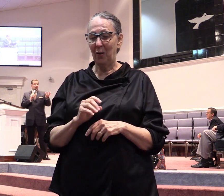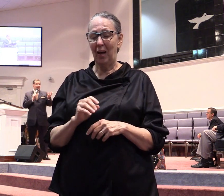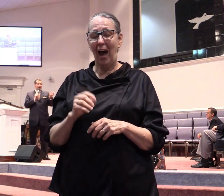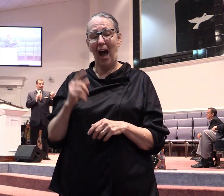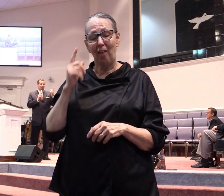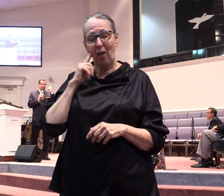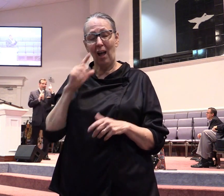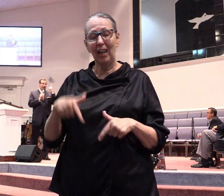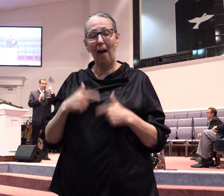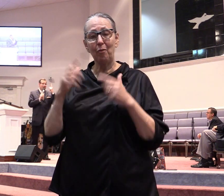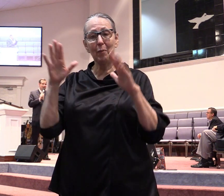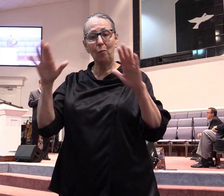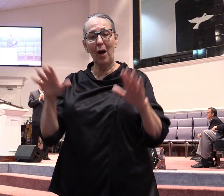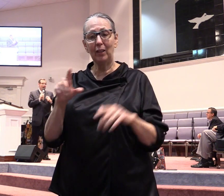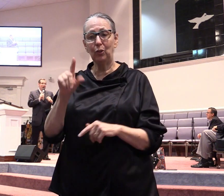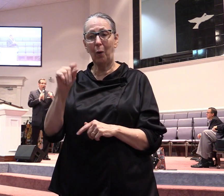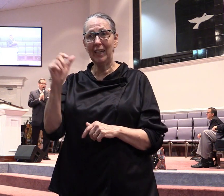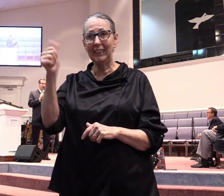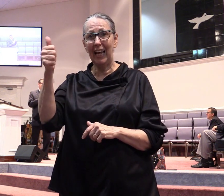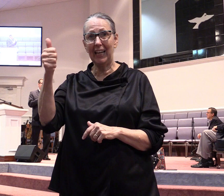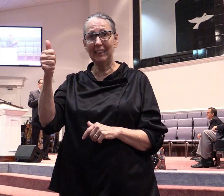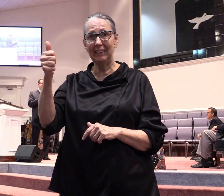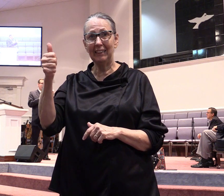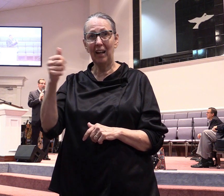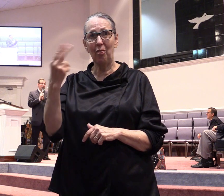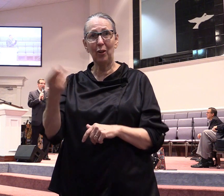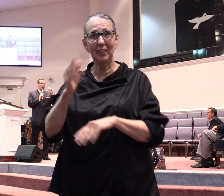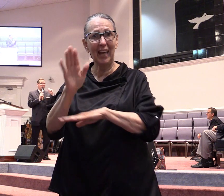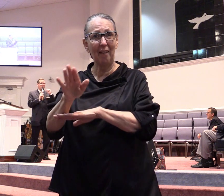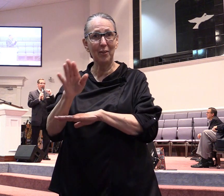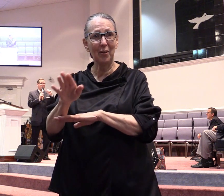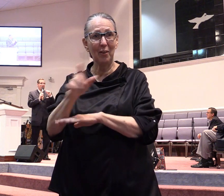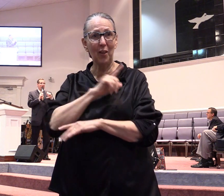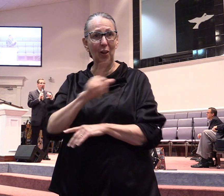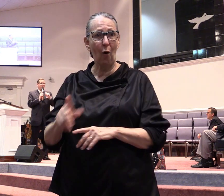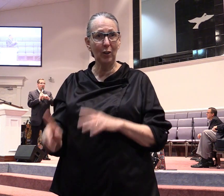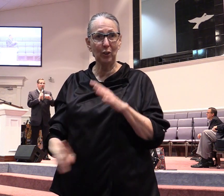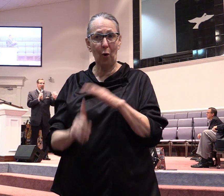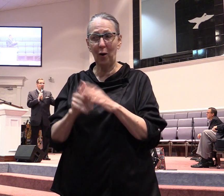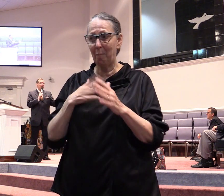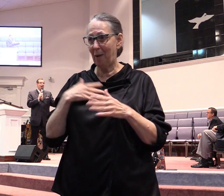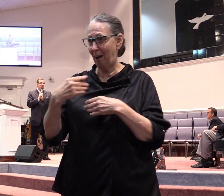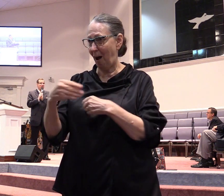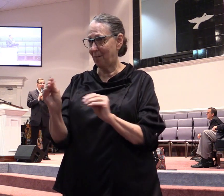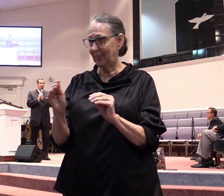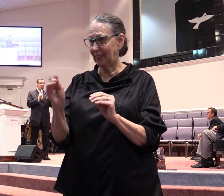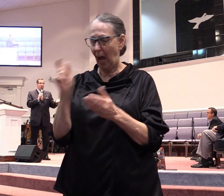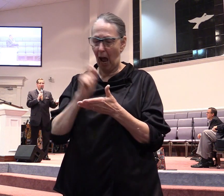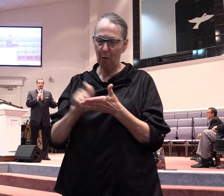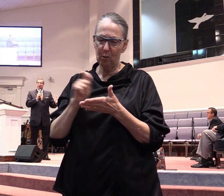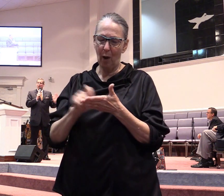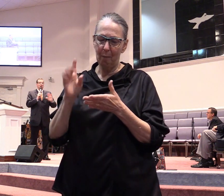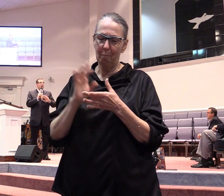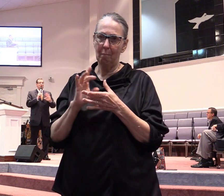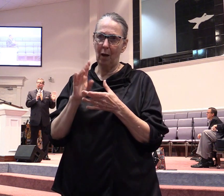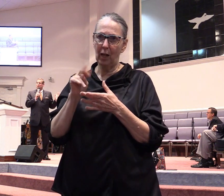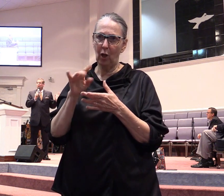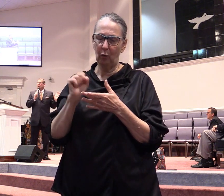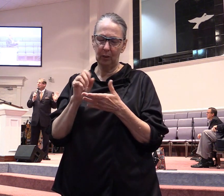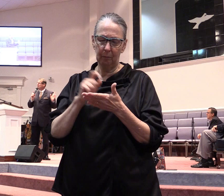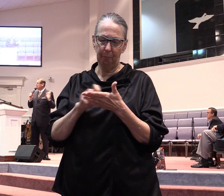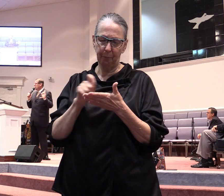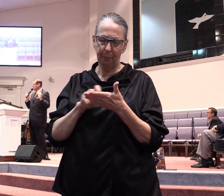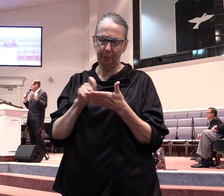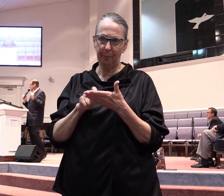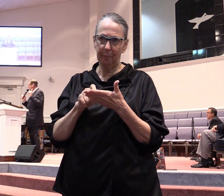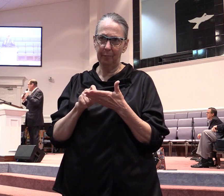life would be grand. In 2010, on a Thursday afternoon, the Lord came in my office as I wrote my sermon notes. Long story